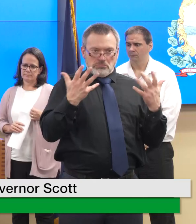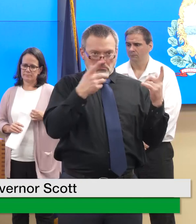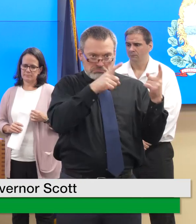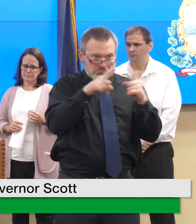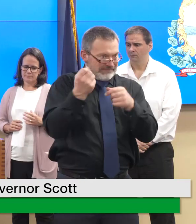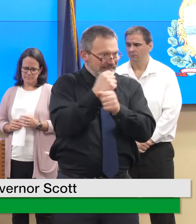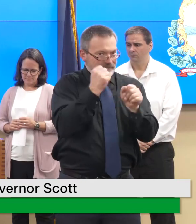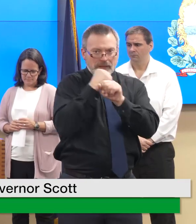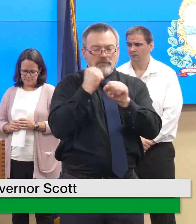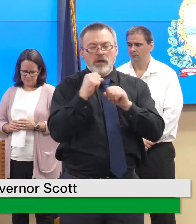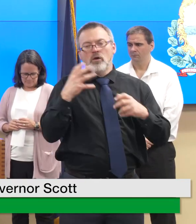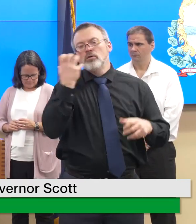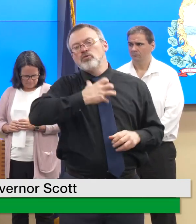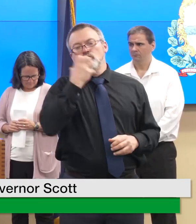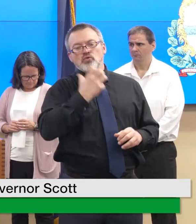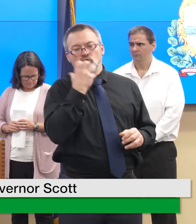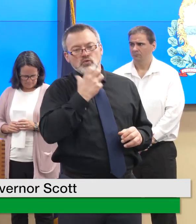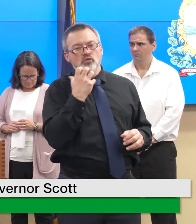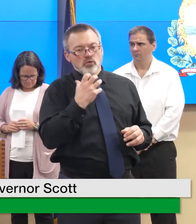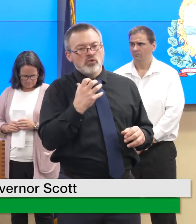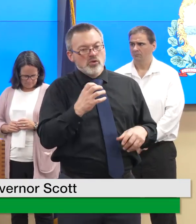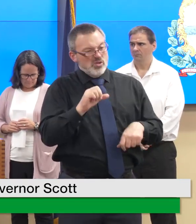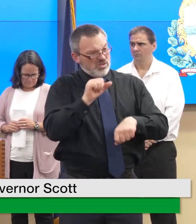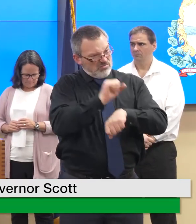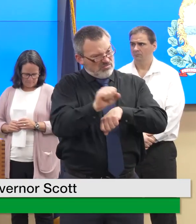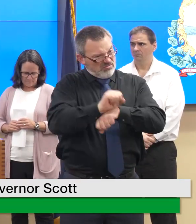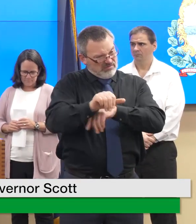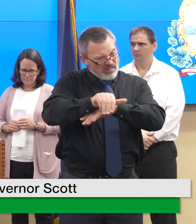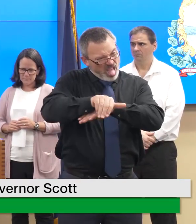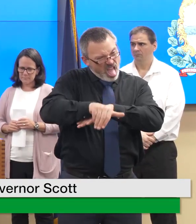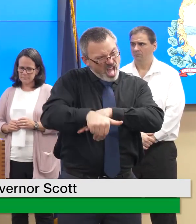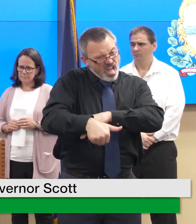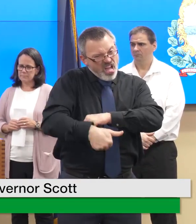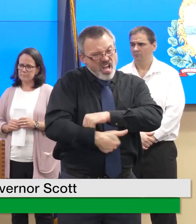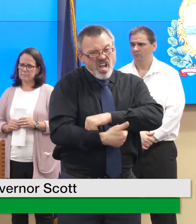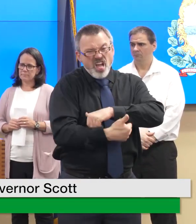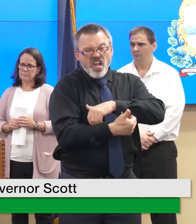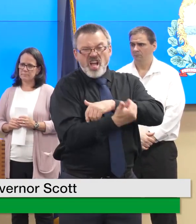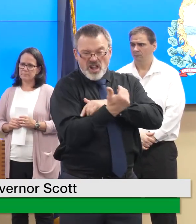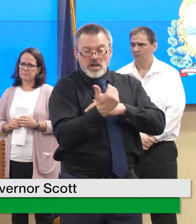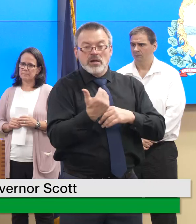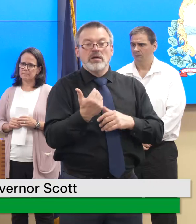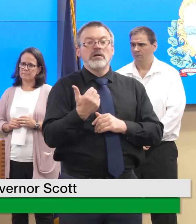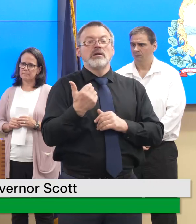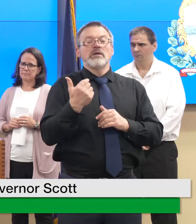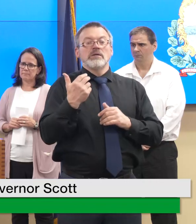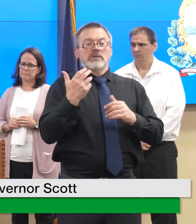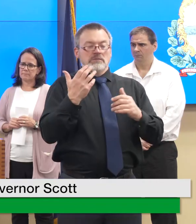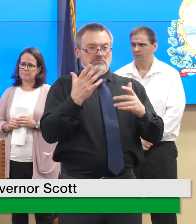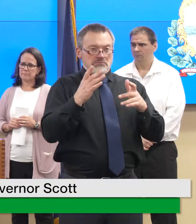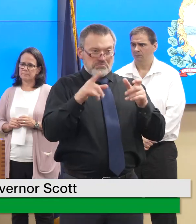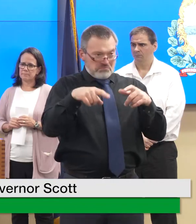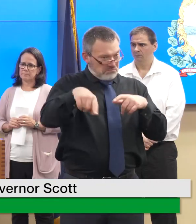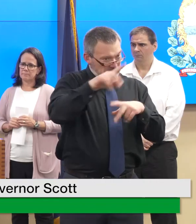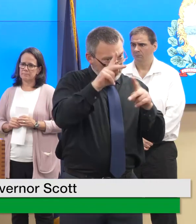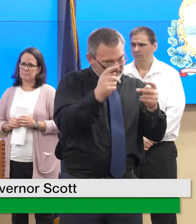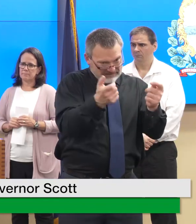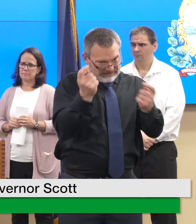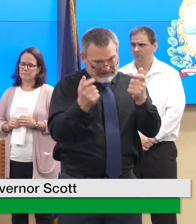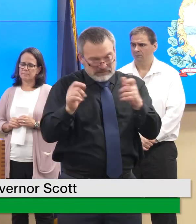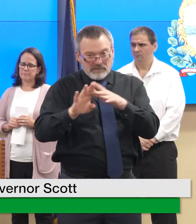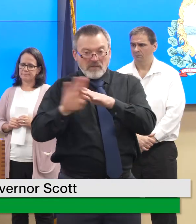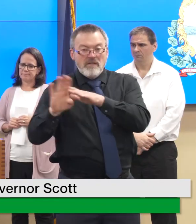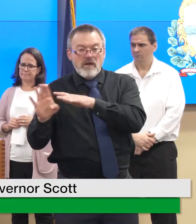all day, clearing houses that were damaged or destroyed, trying to make sure there was nobody stuck there that couldn't be accounted